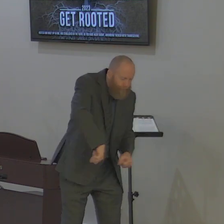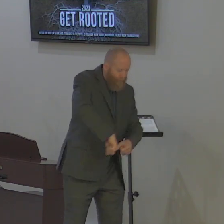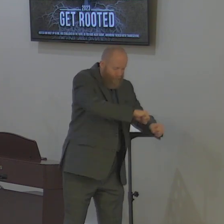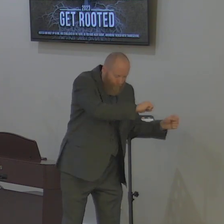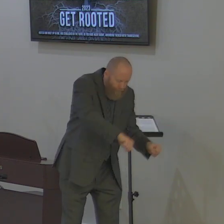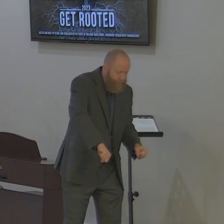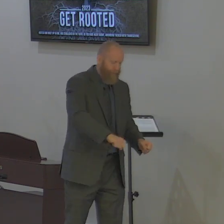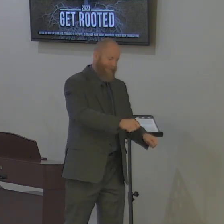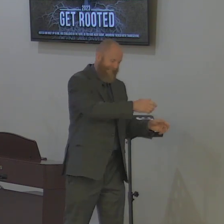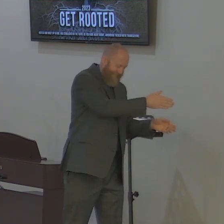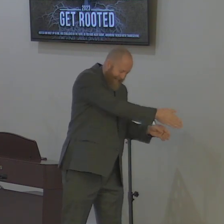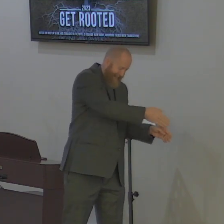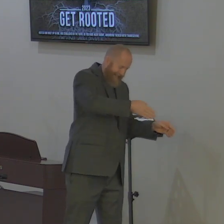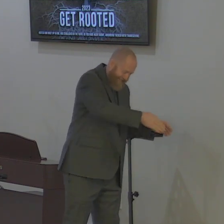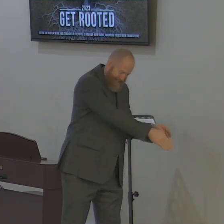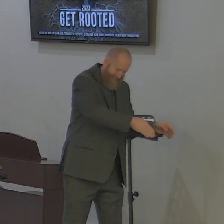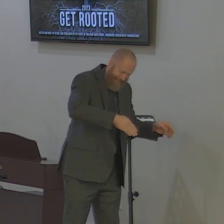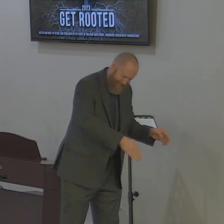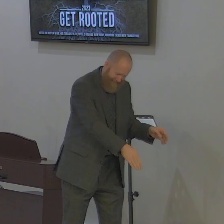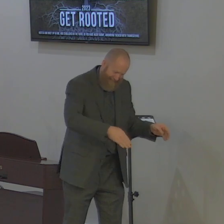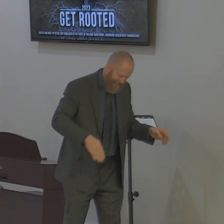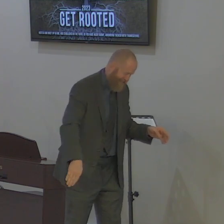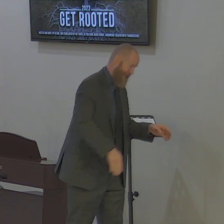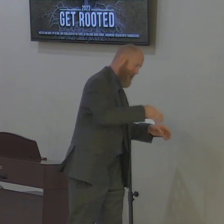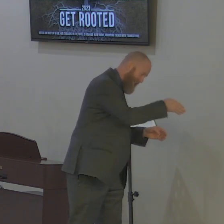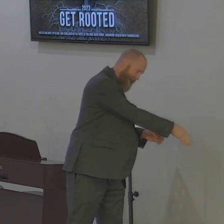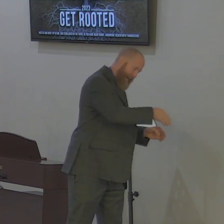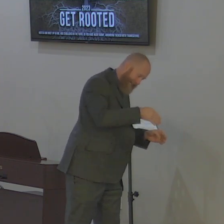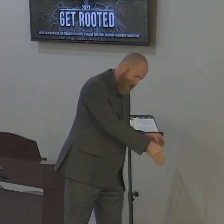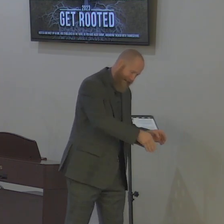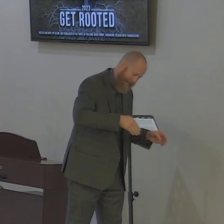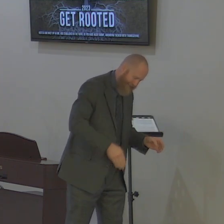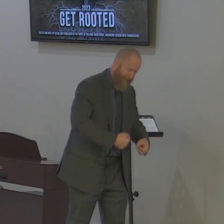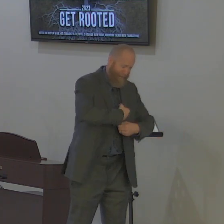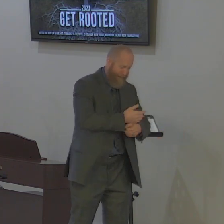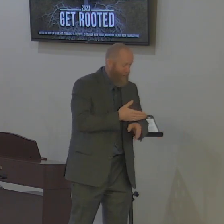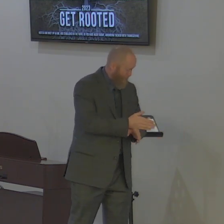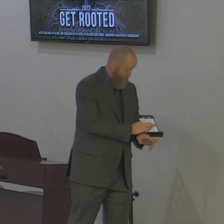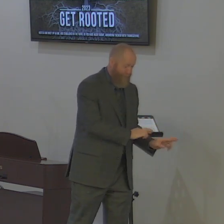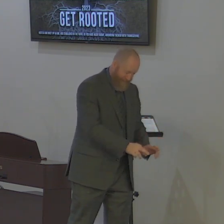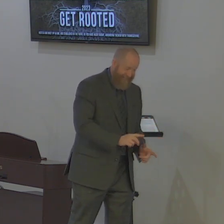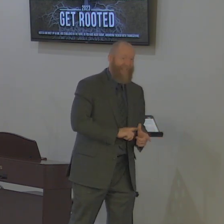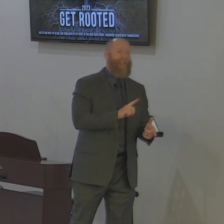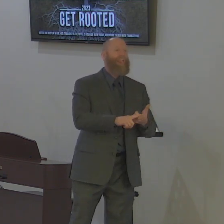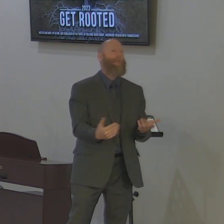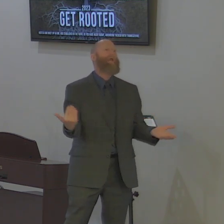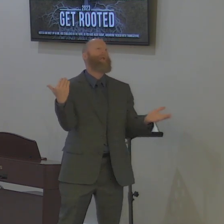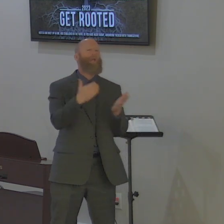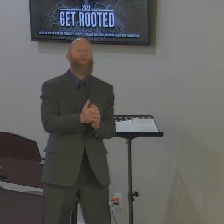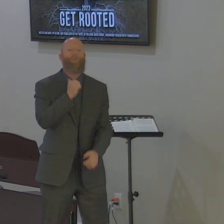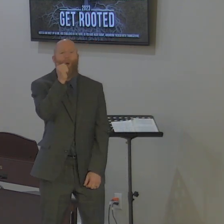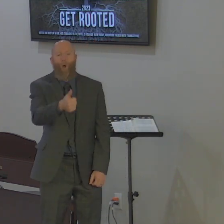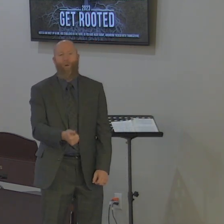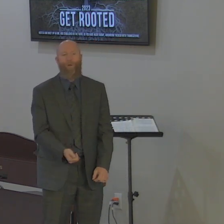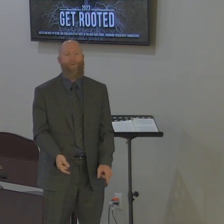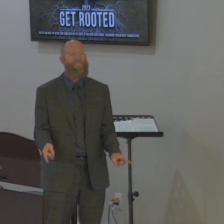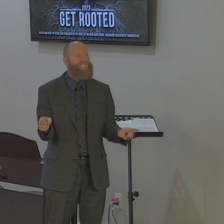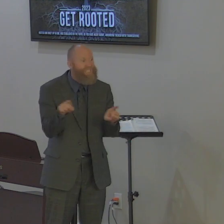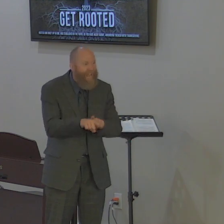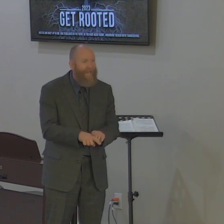tree into plank after plank after plank, and then going and gathering all the supplies that you need for